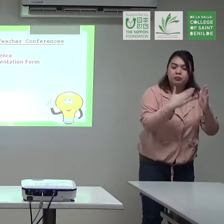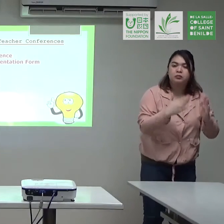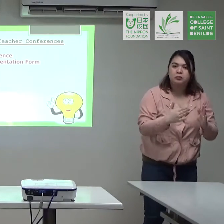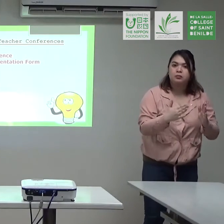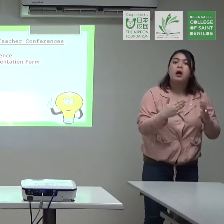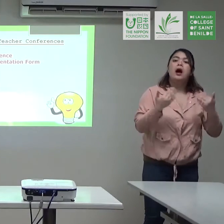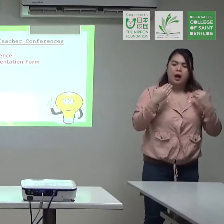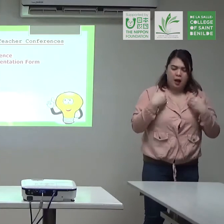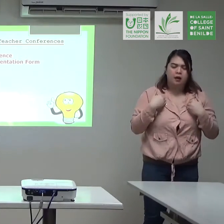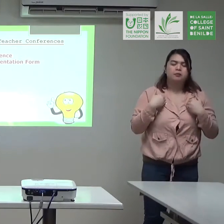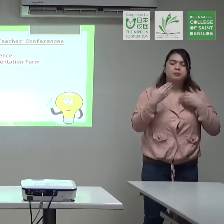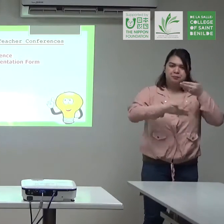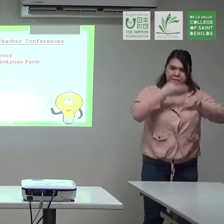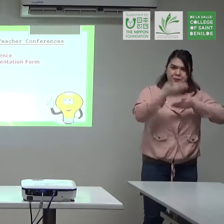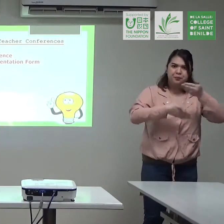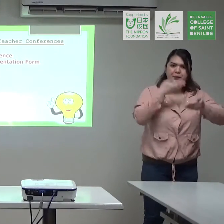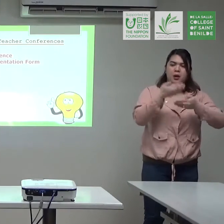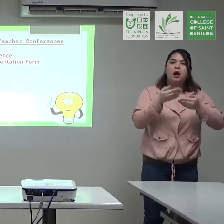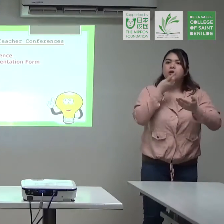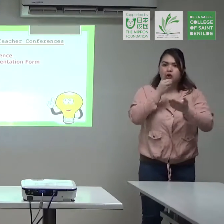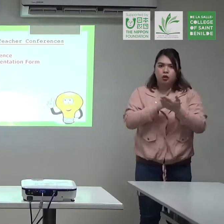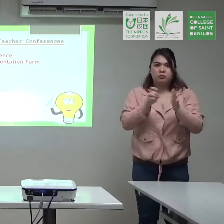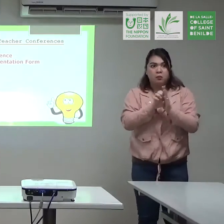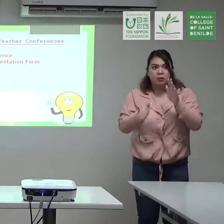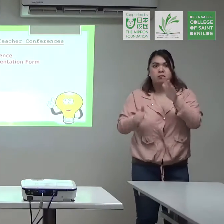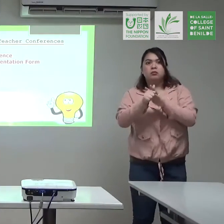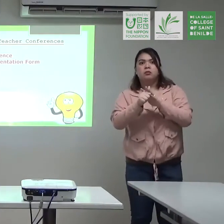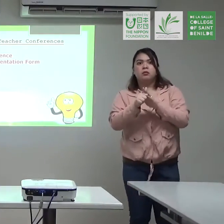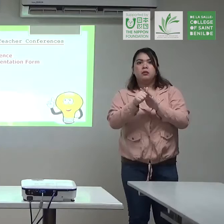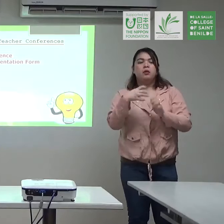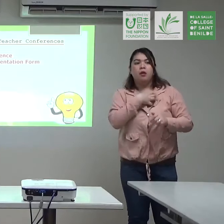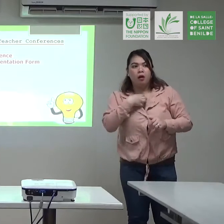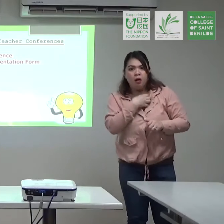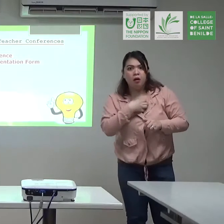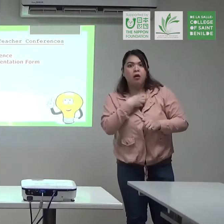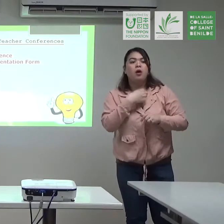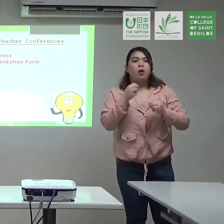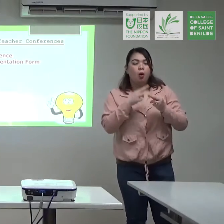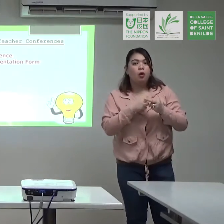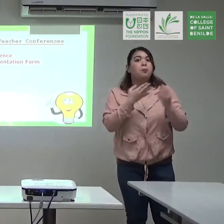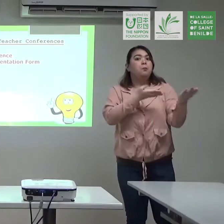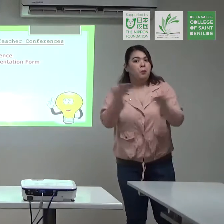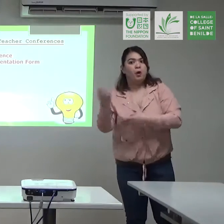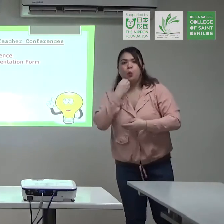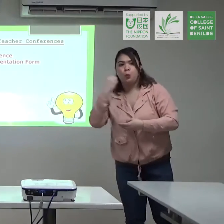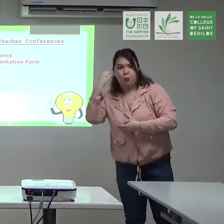a manner that you document para they can have something to bring home.